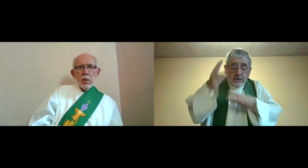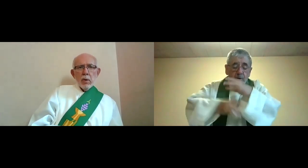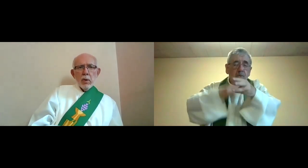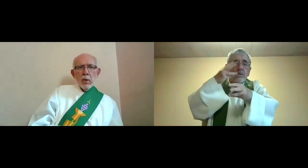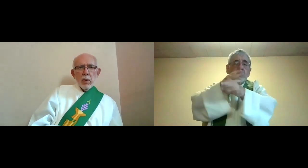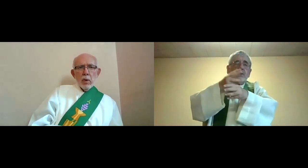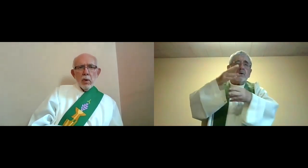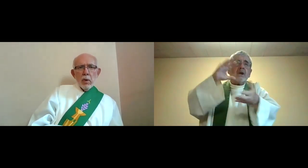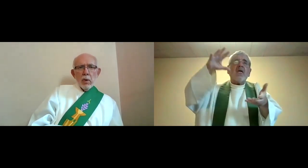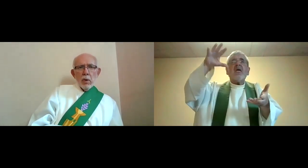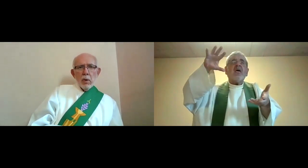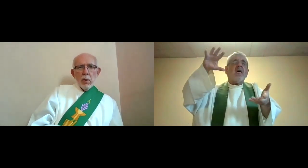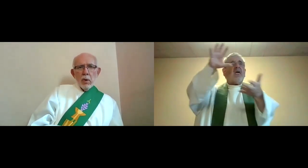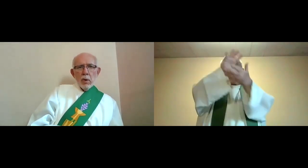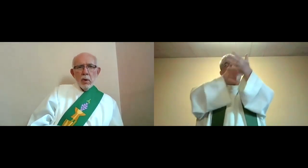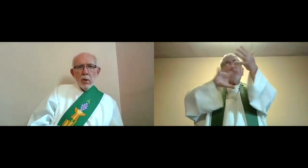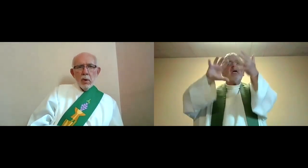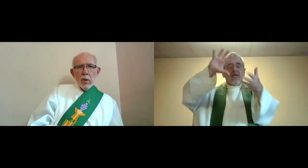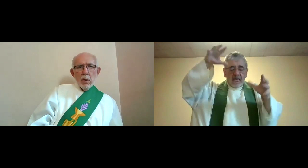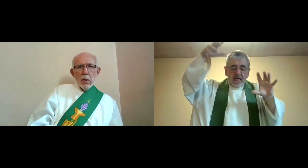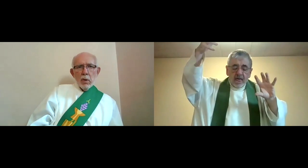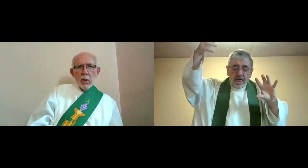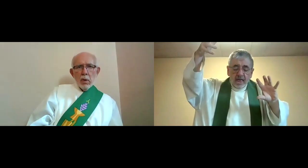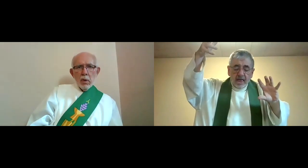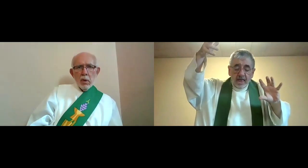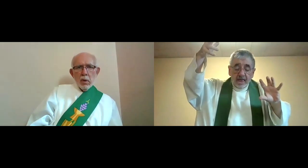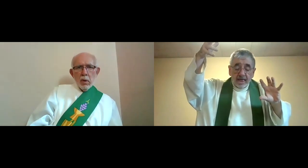that amid the uncertainties of this world,